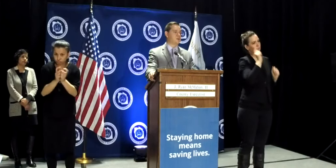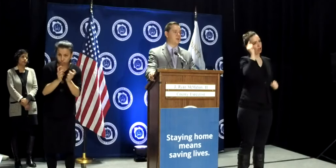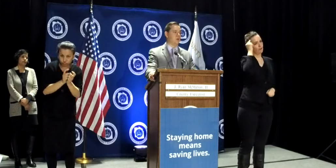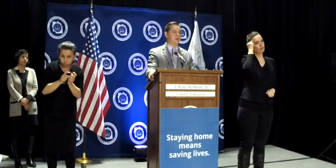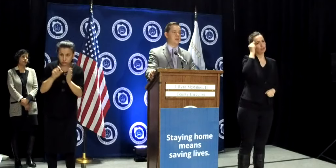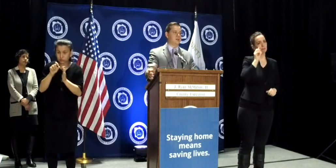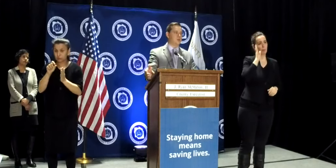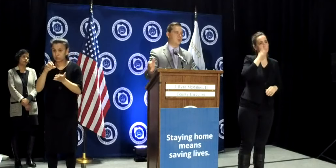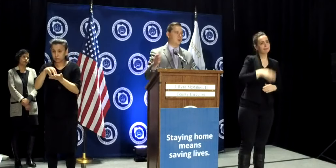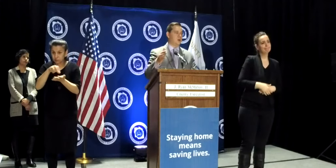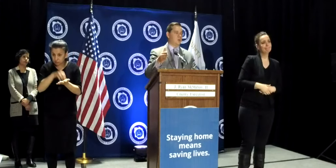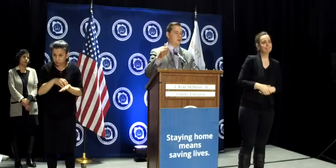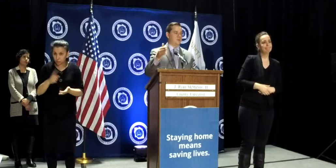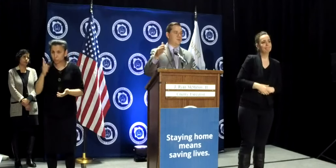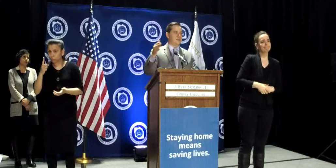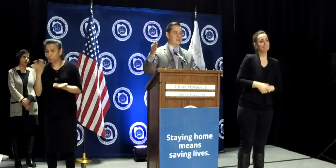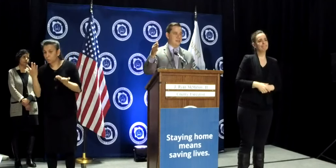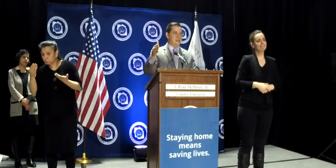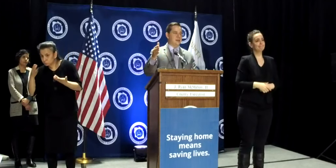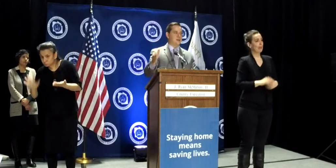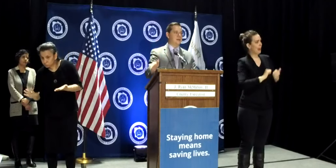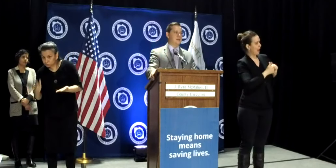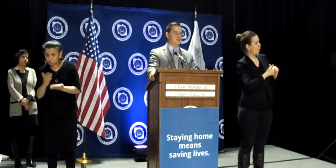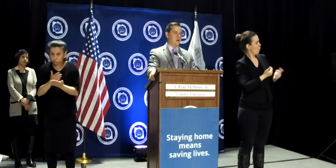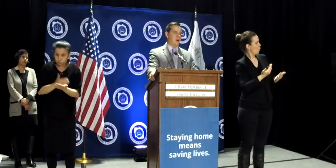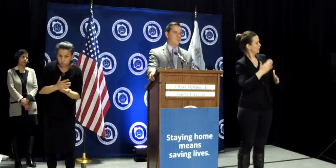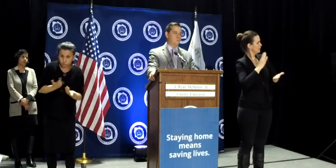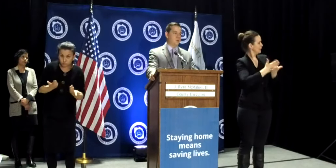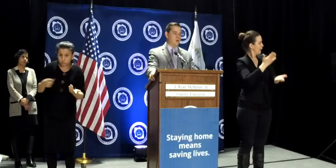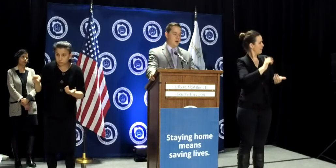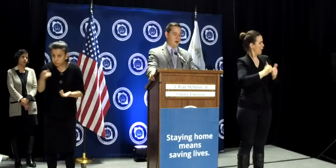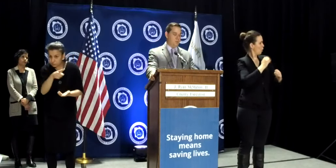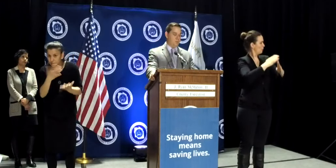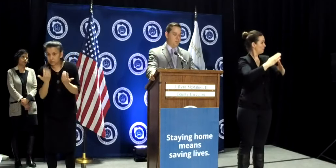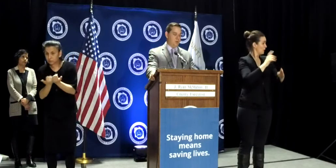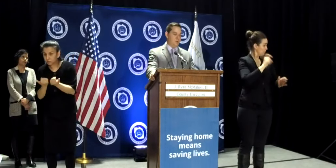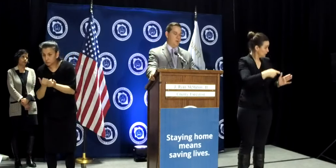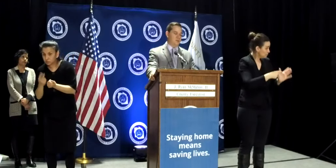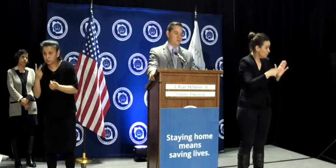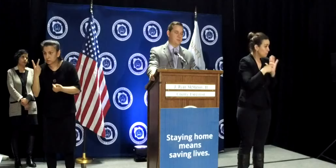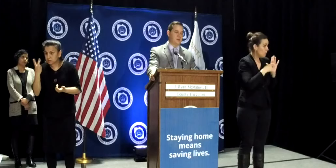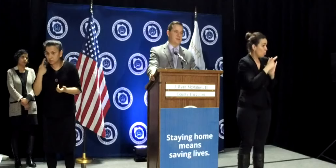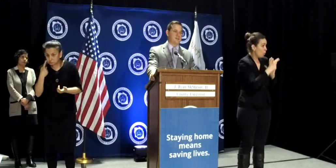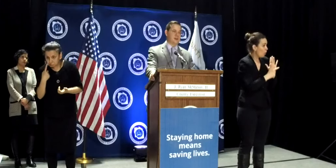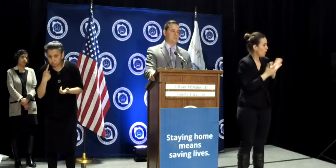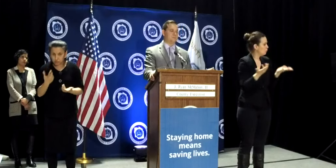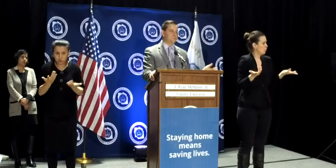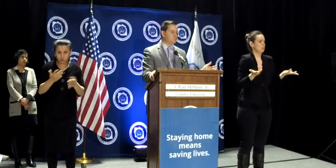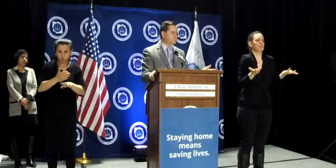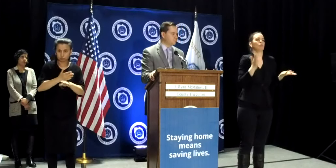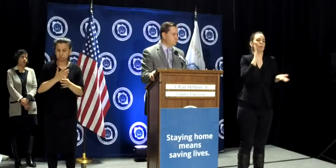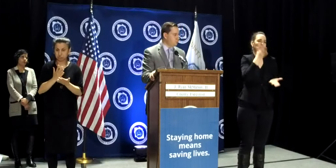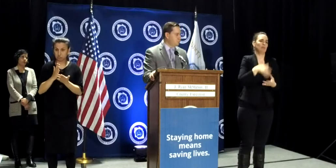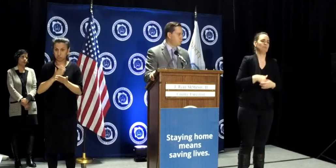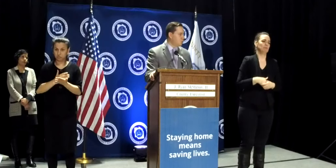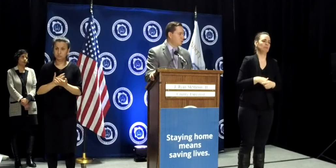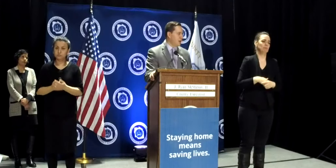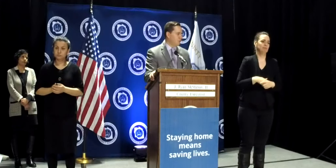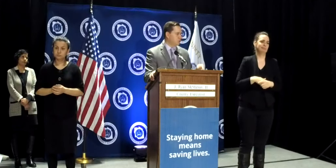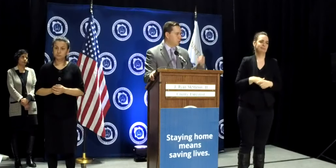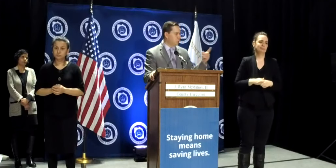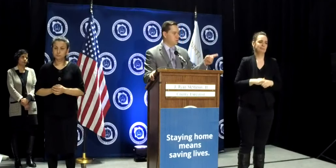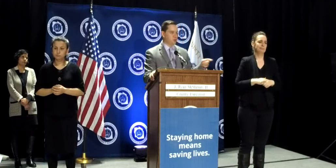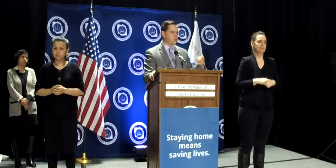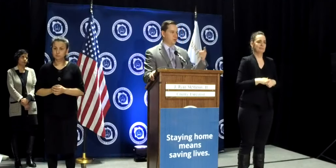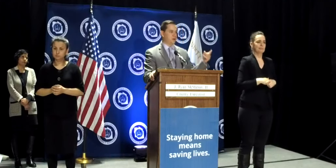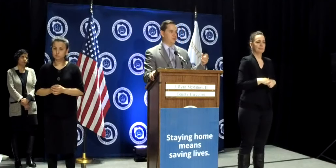that looks like. What did they do? What are different things they did that they saw? But what some of the things that, when you